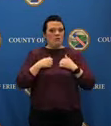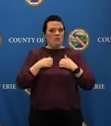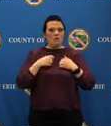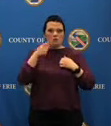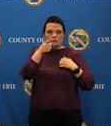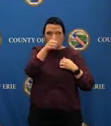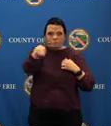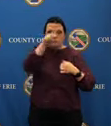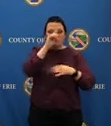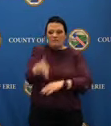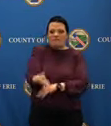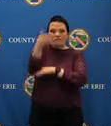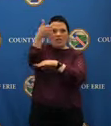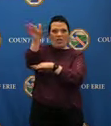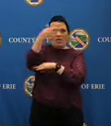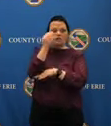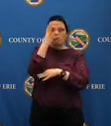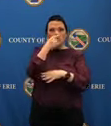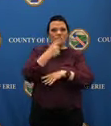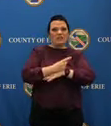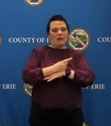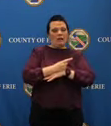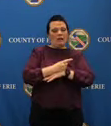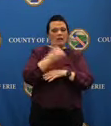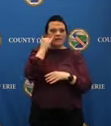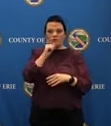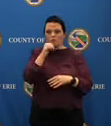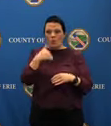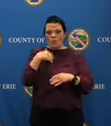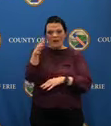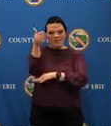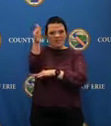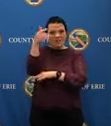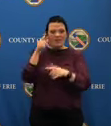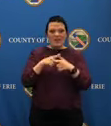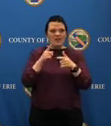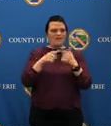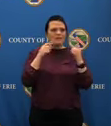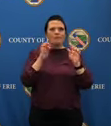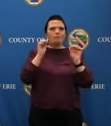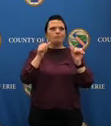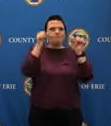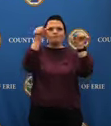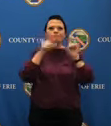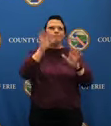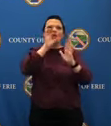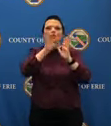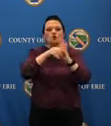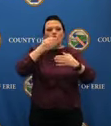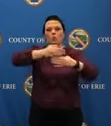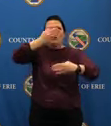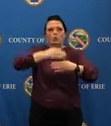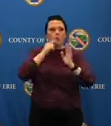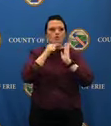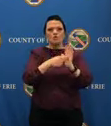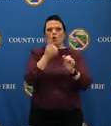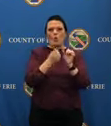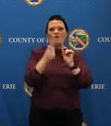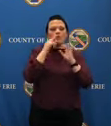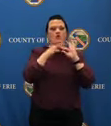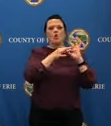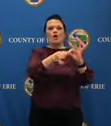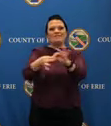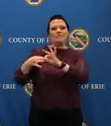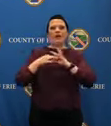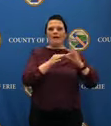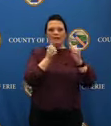out. It's a beautiful day outside. Put your flag out. If you don't have a flagpole, put a flag picture in the window just to show everybody that you are united